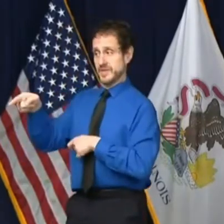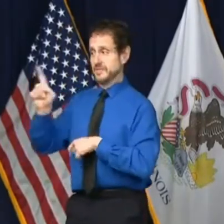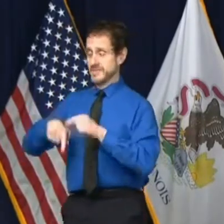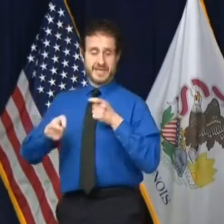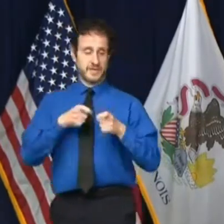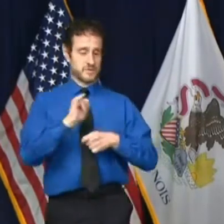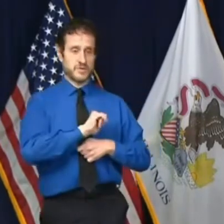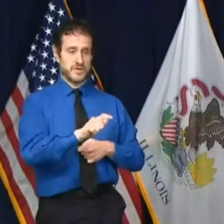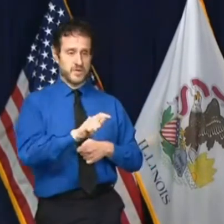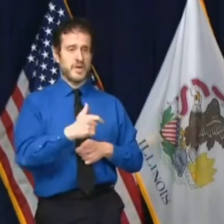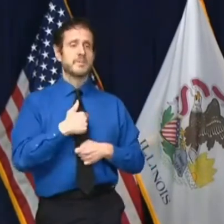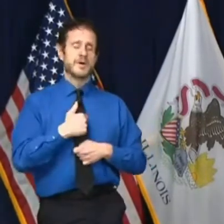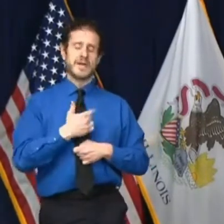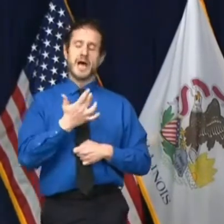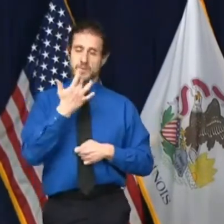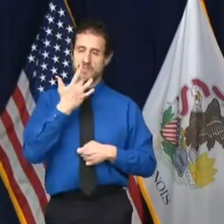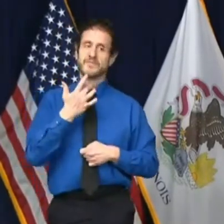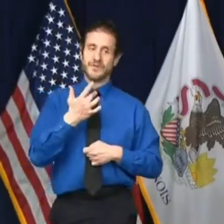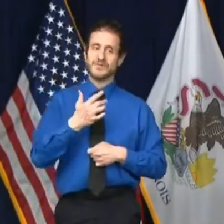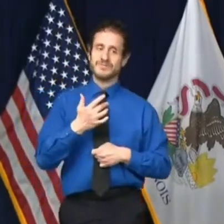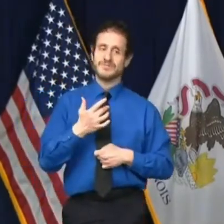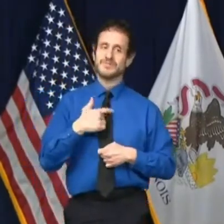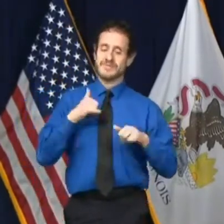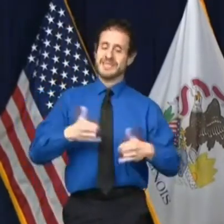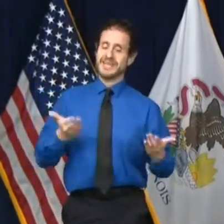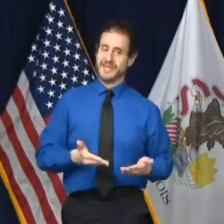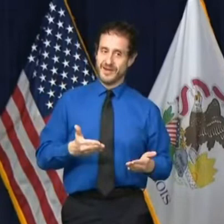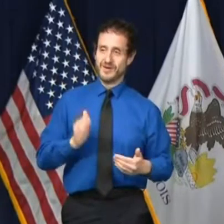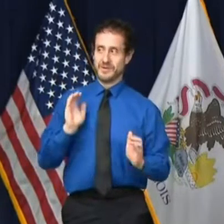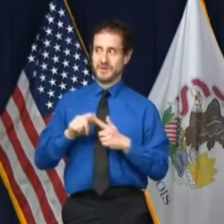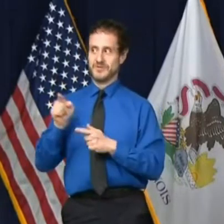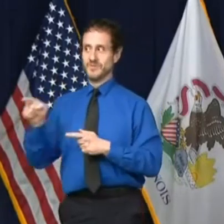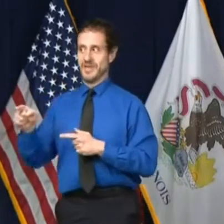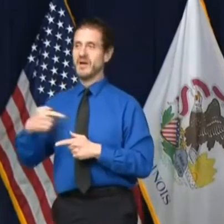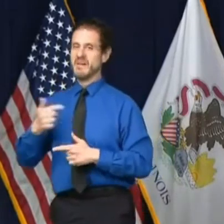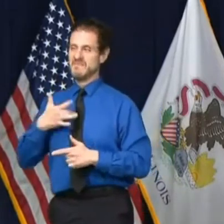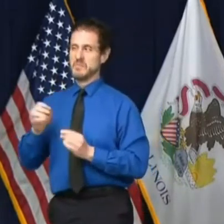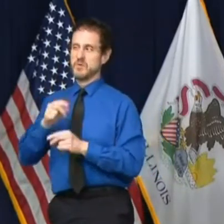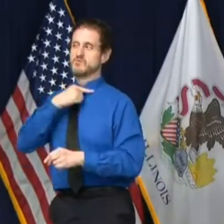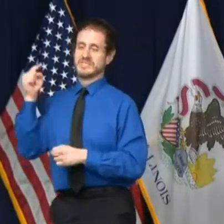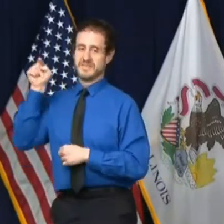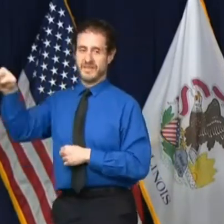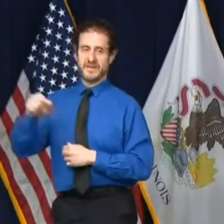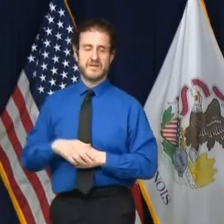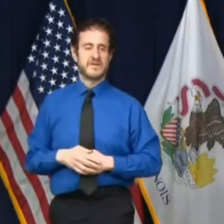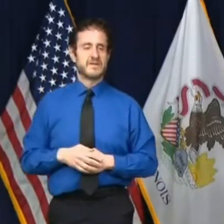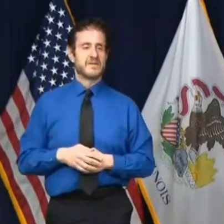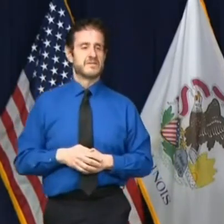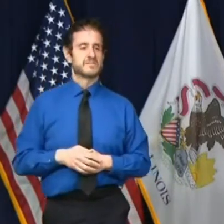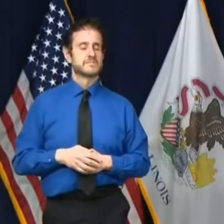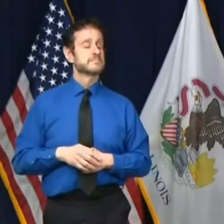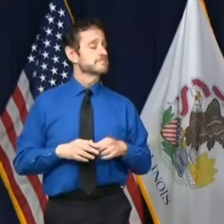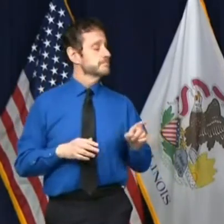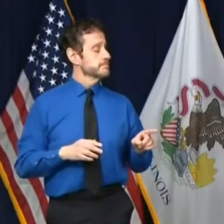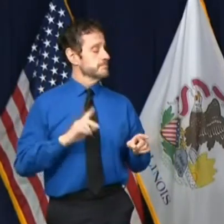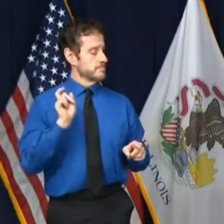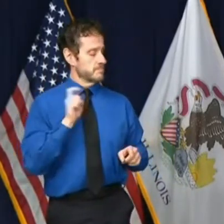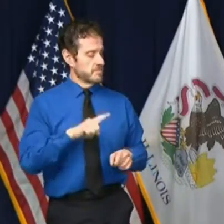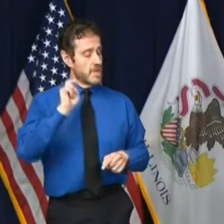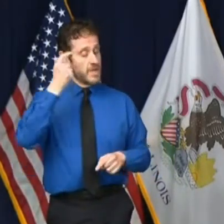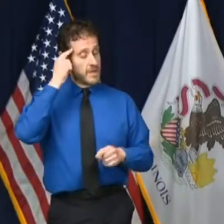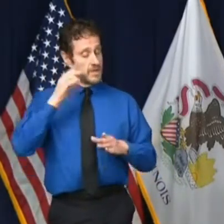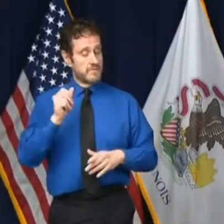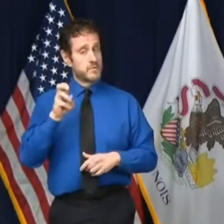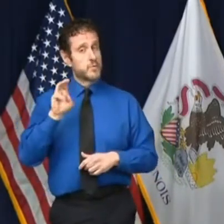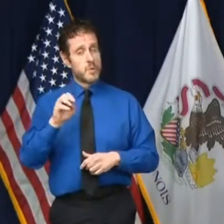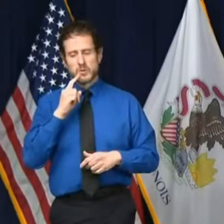I'd rather be from here than there. A question from Marianne Ahern. Even Governor Cuomo today says he's looking at opening regions